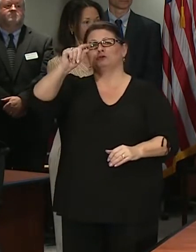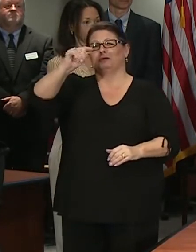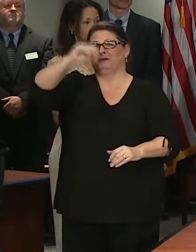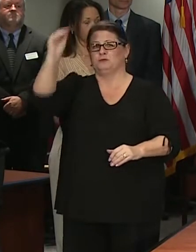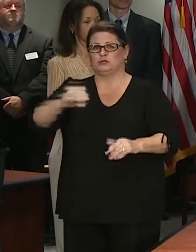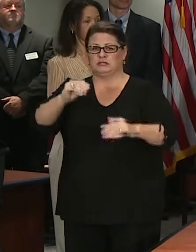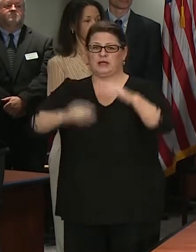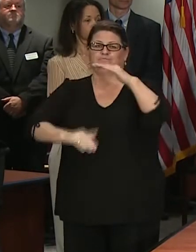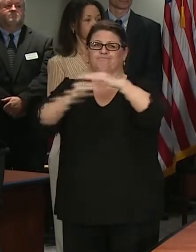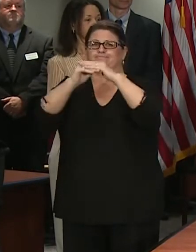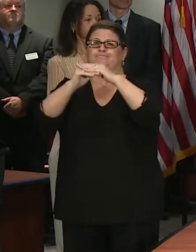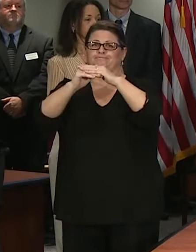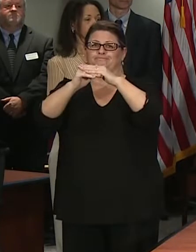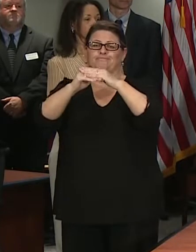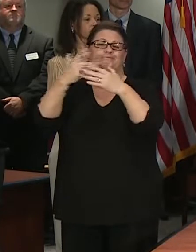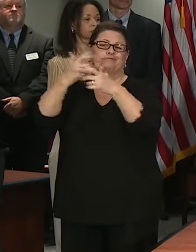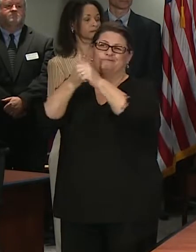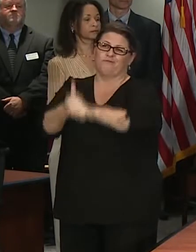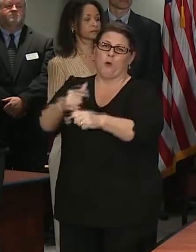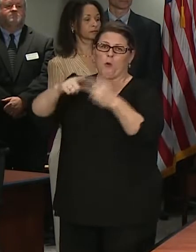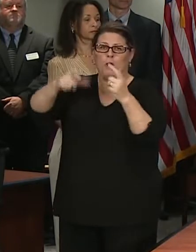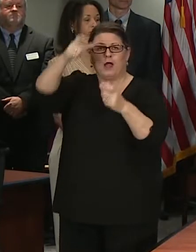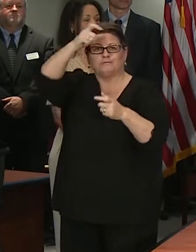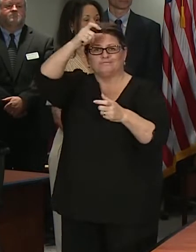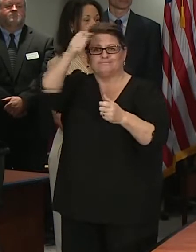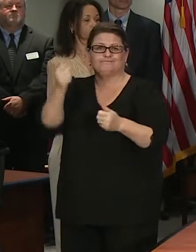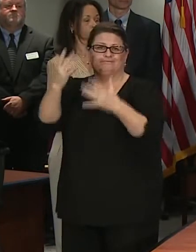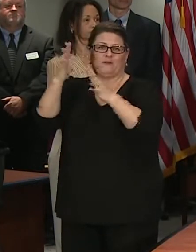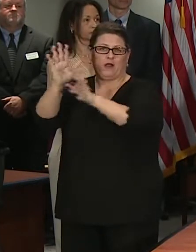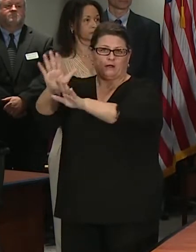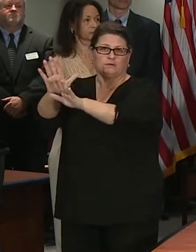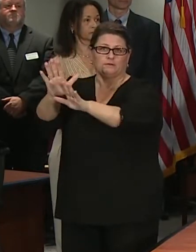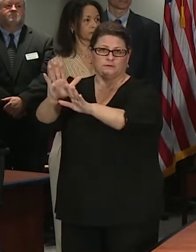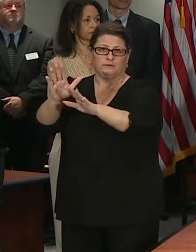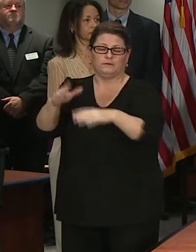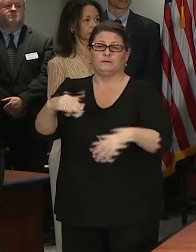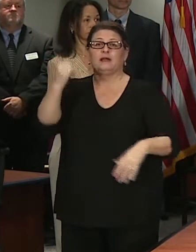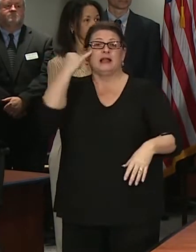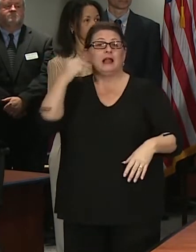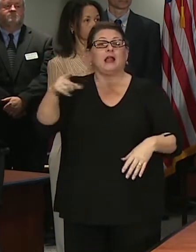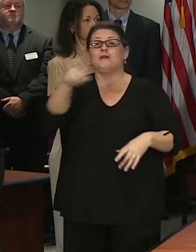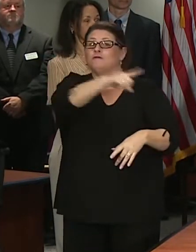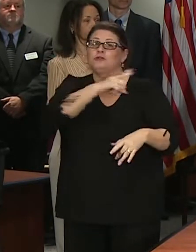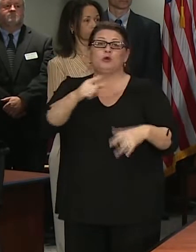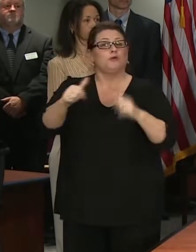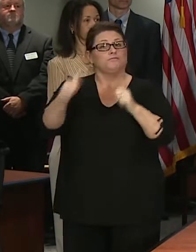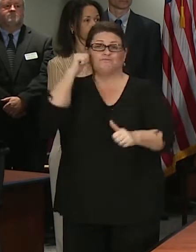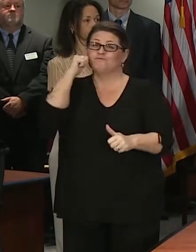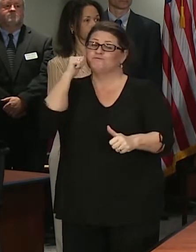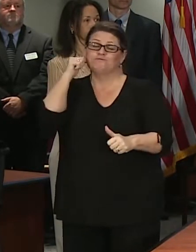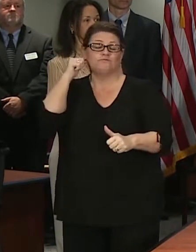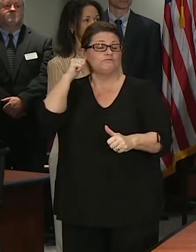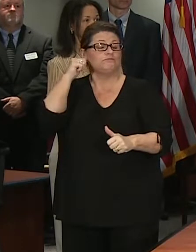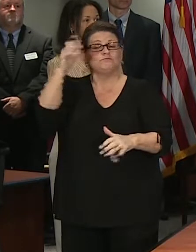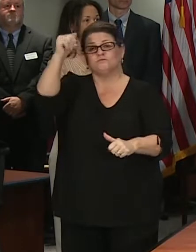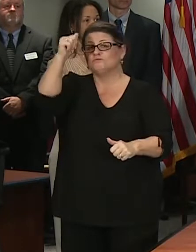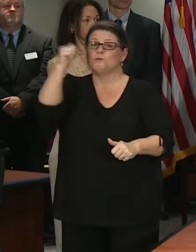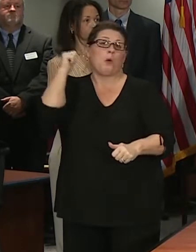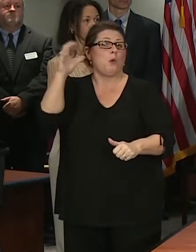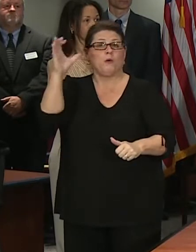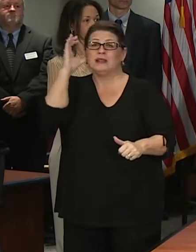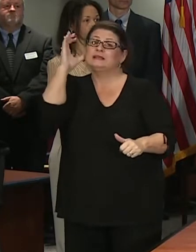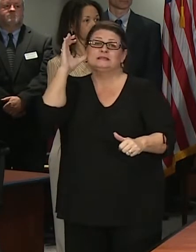to the fire marshal, whichever is less. A violation of any of these mandatory requirements is